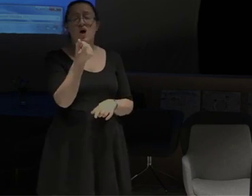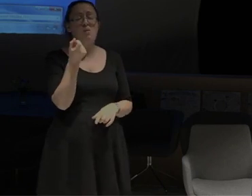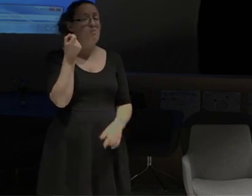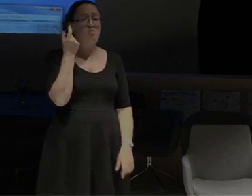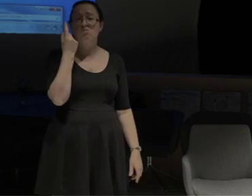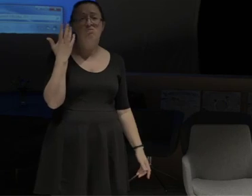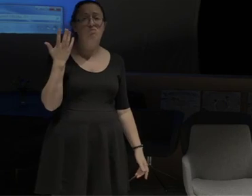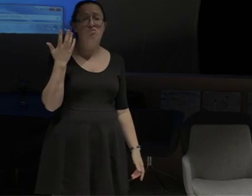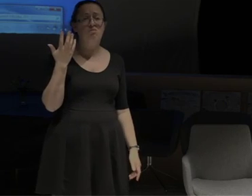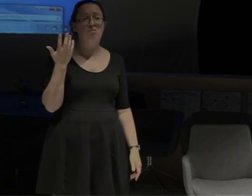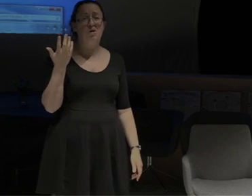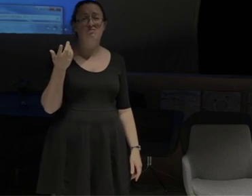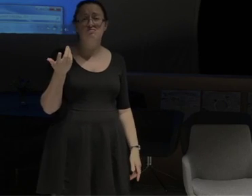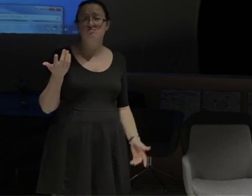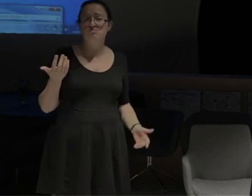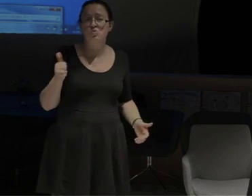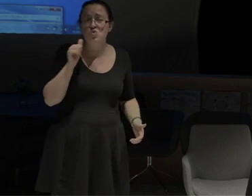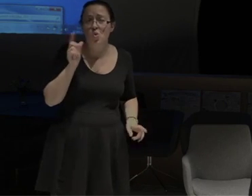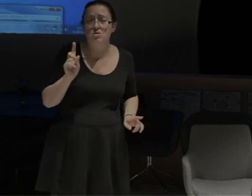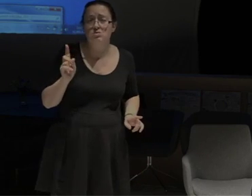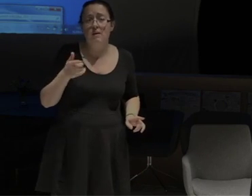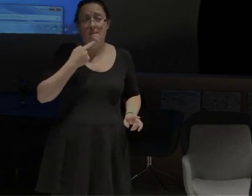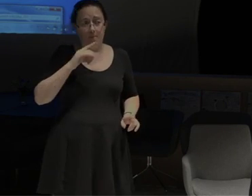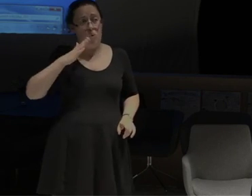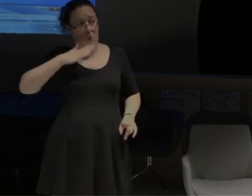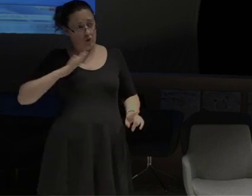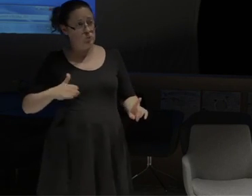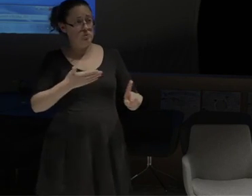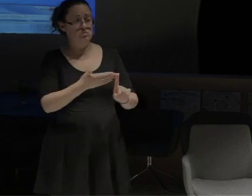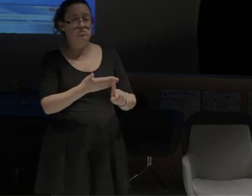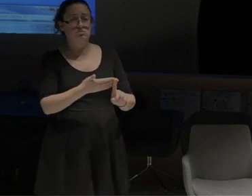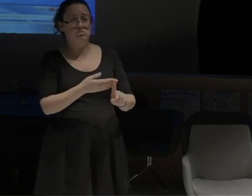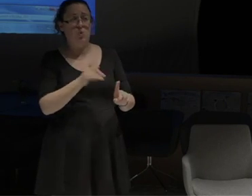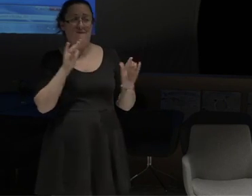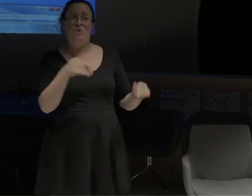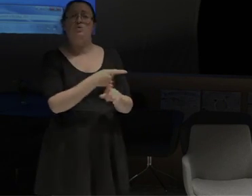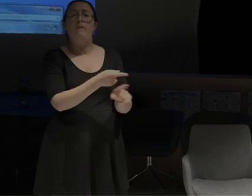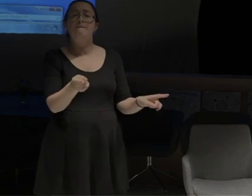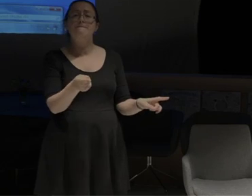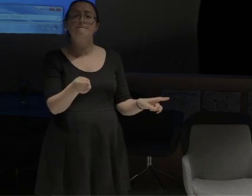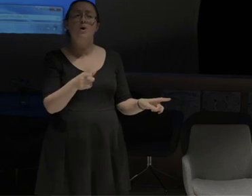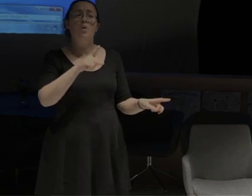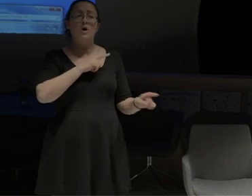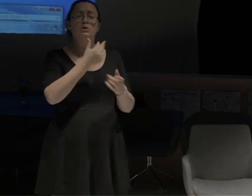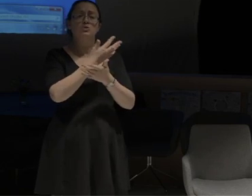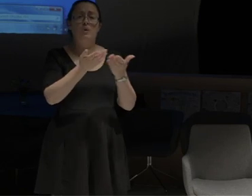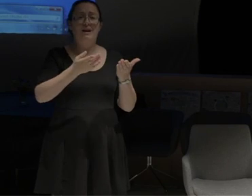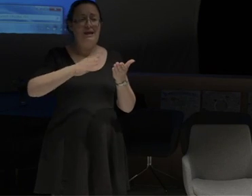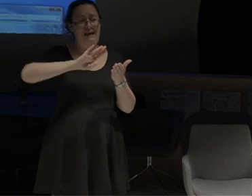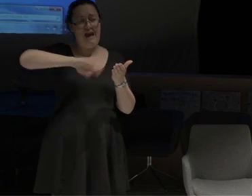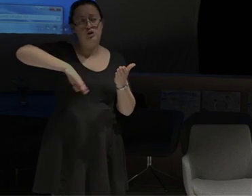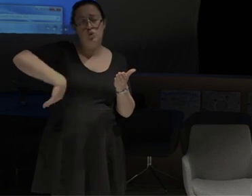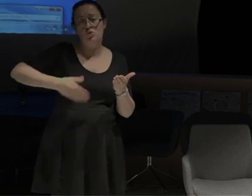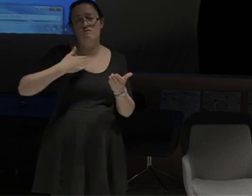what? The people who we want to get to are the ones that we're kind of focusing on, because so many people are excluded from the work that we do around equality